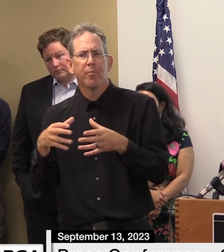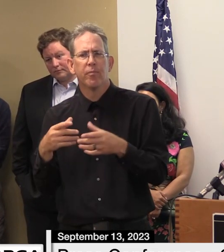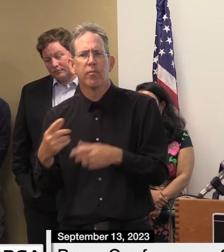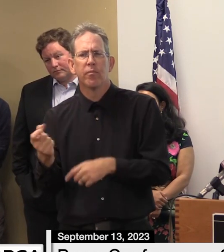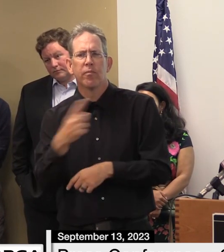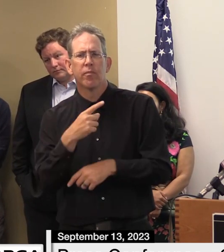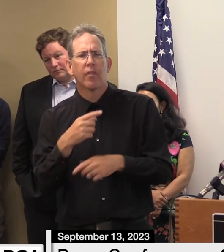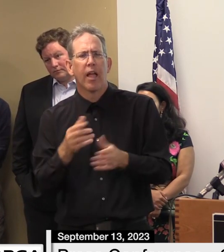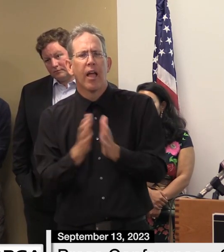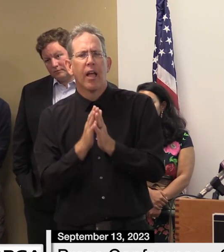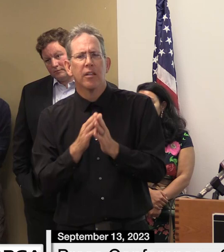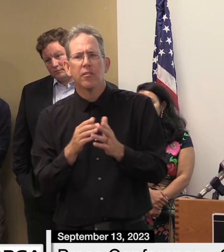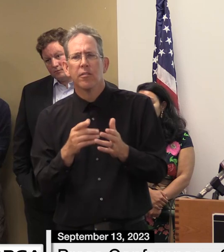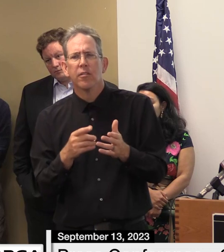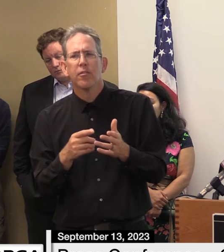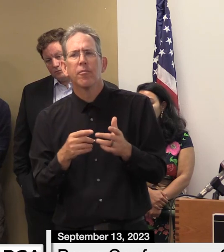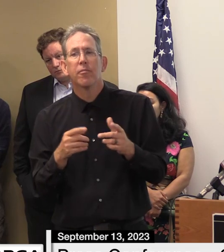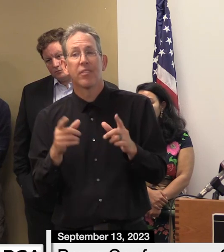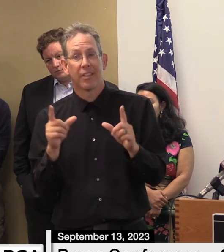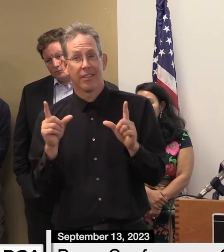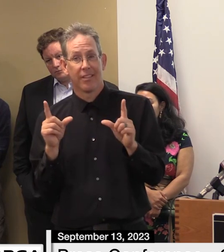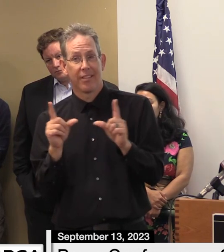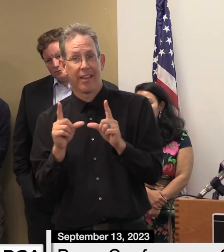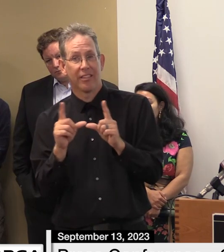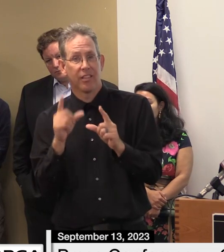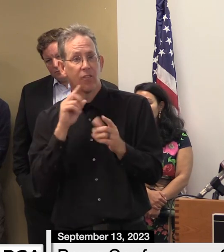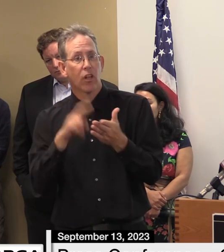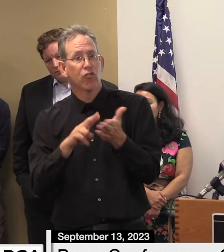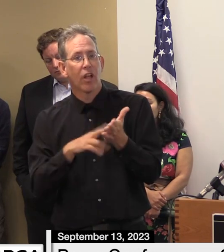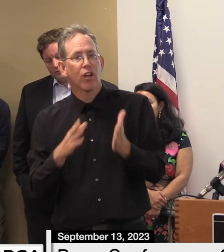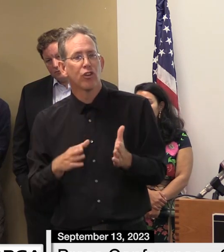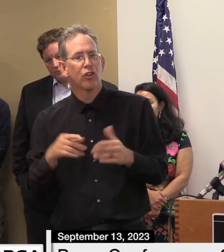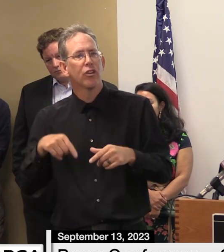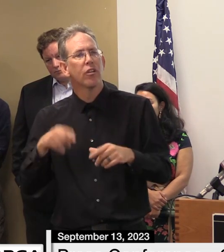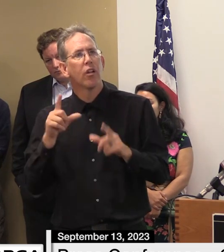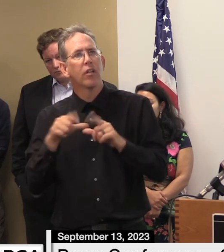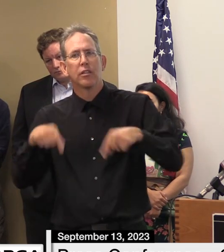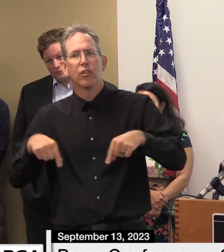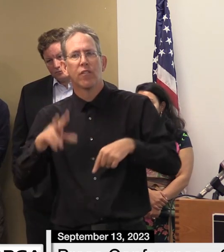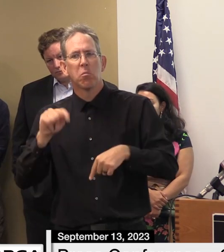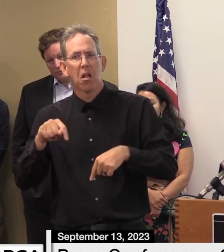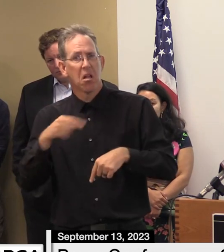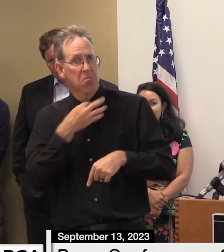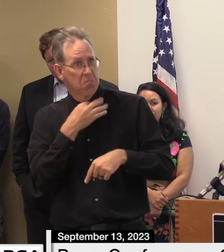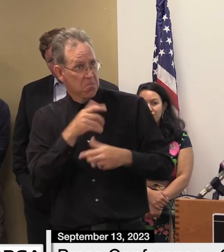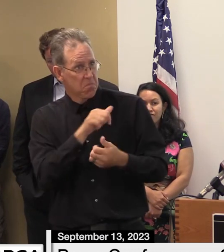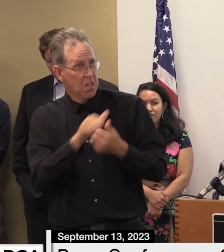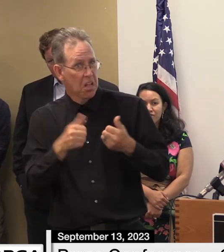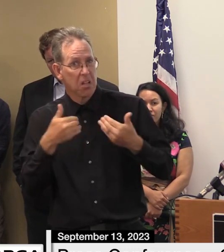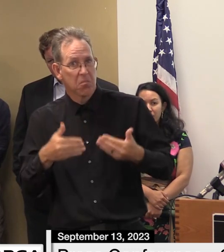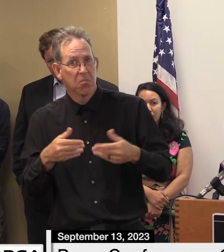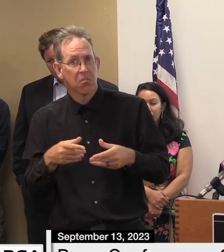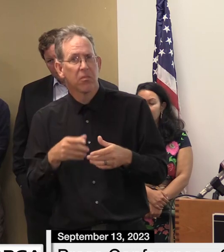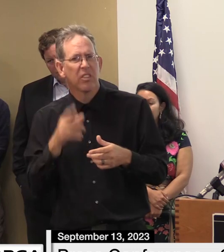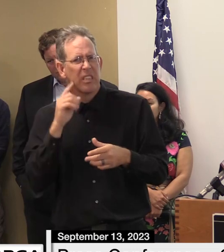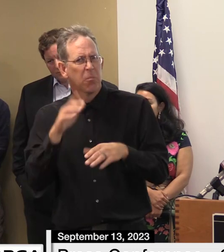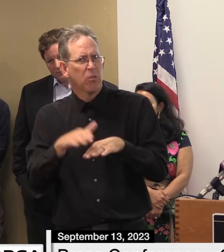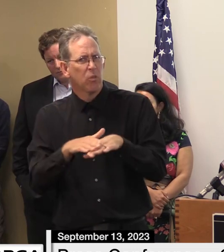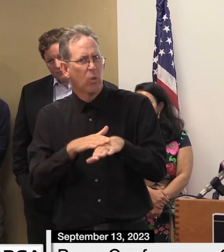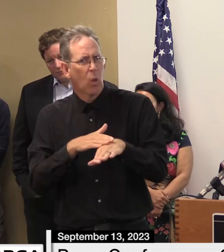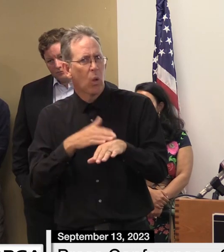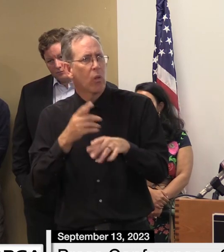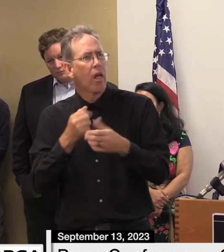requiring licensure for contractors is slowing down the flood relief